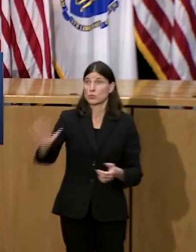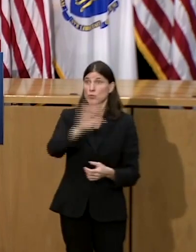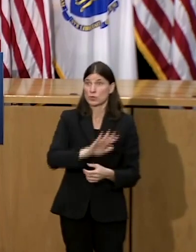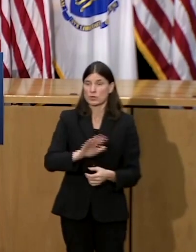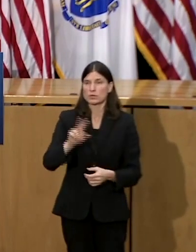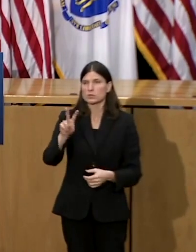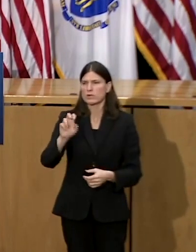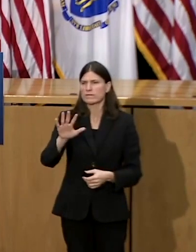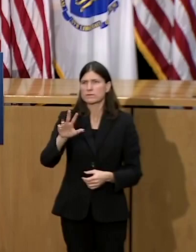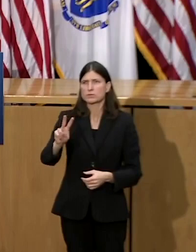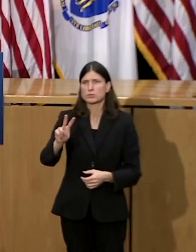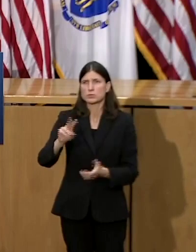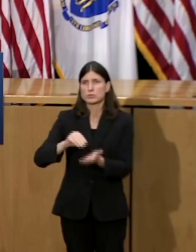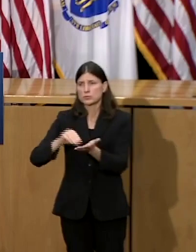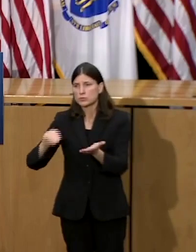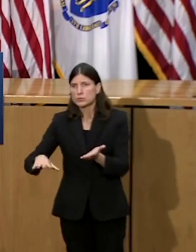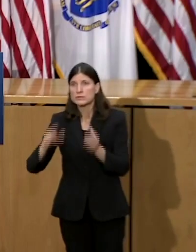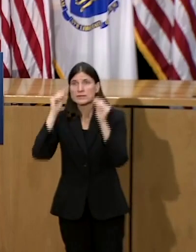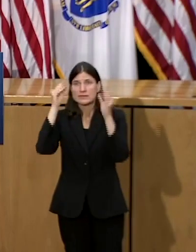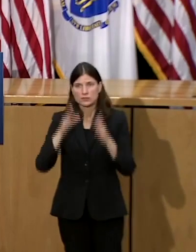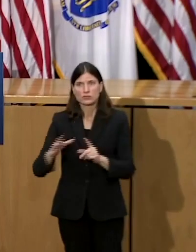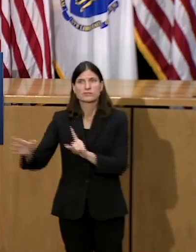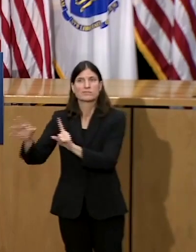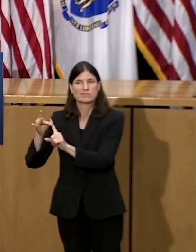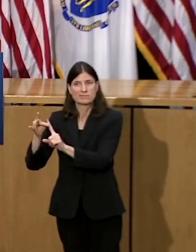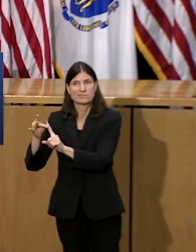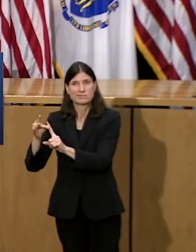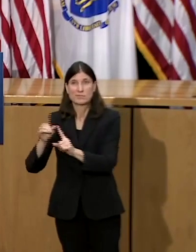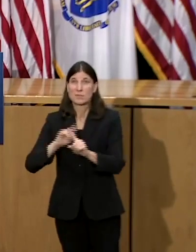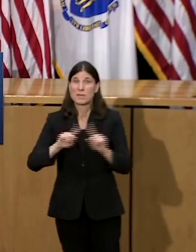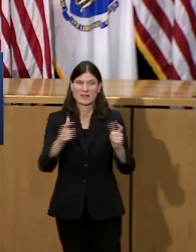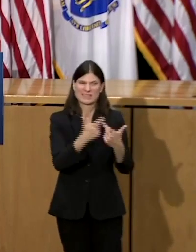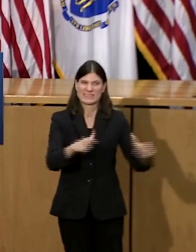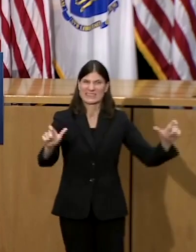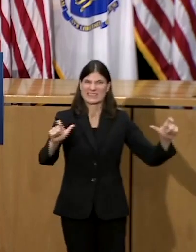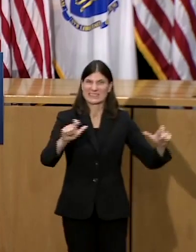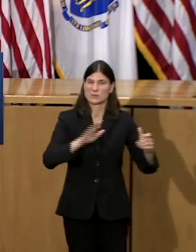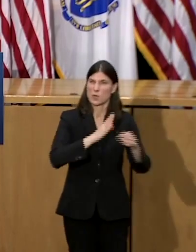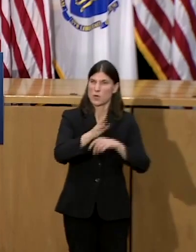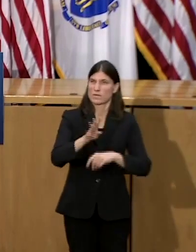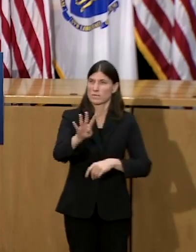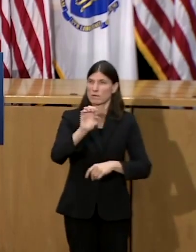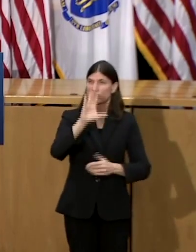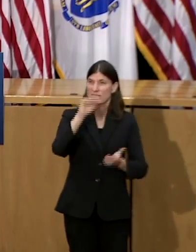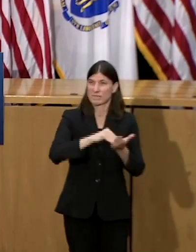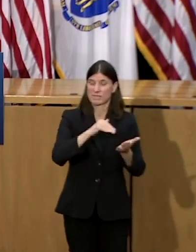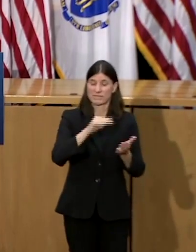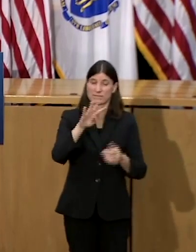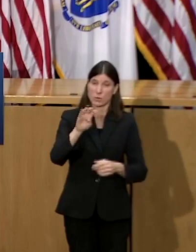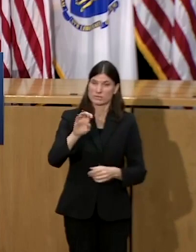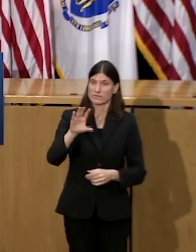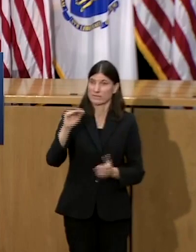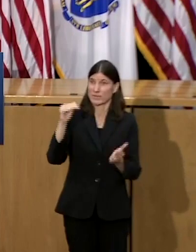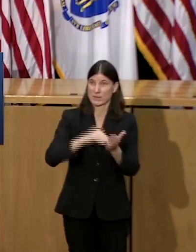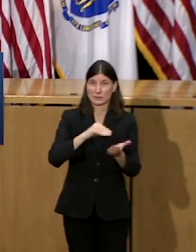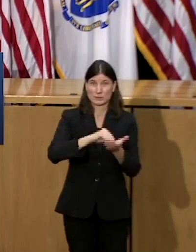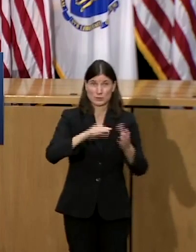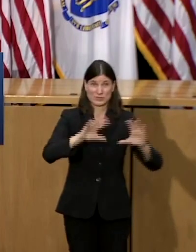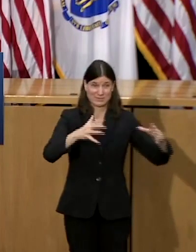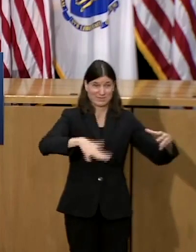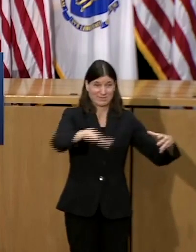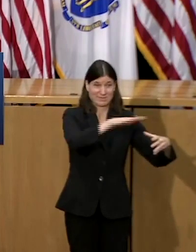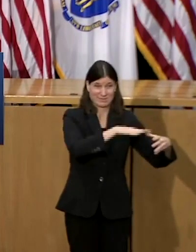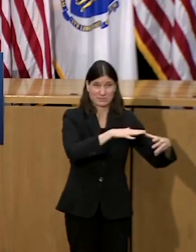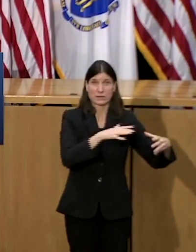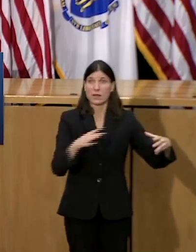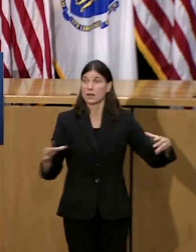students that are doing some form of in-person learning every week. The number of cases has actually dropped